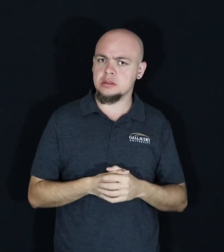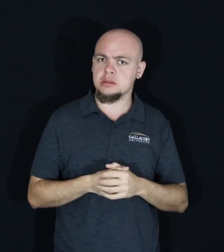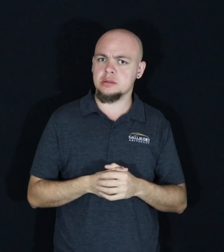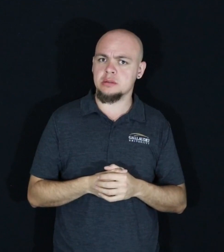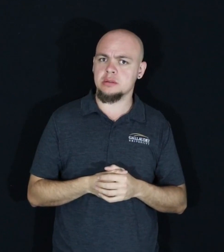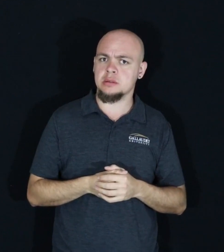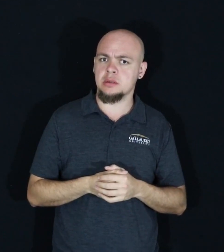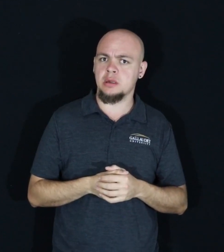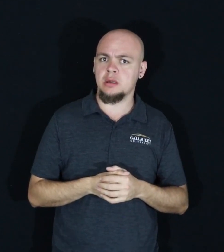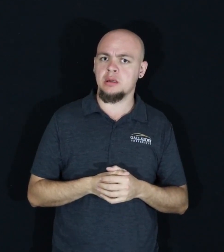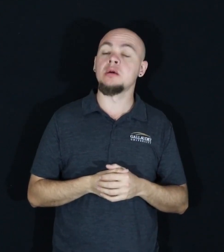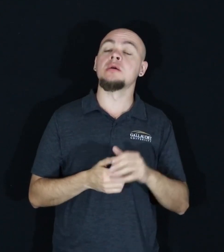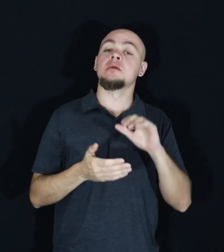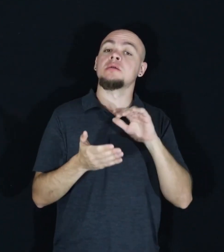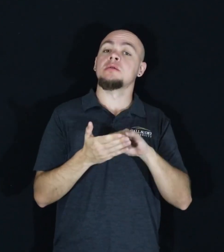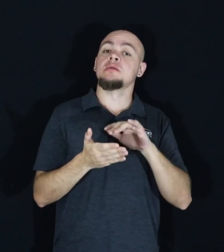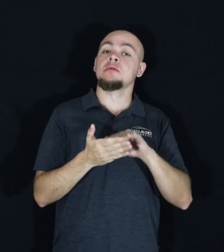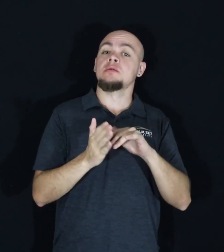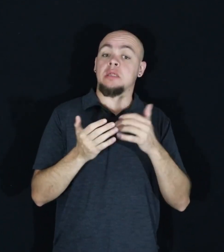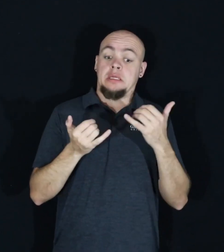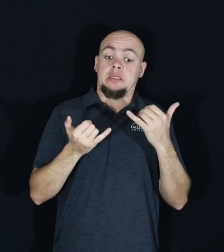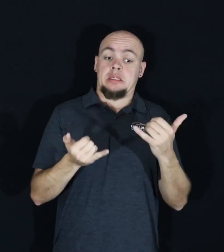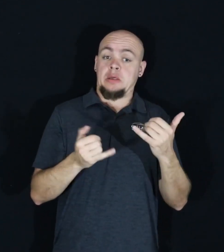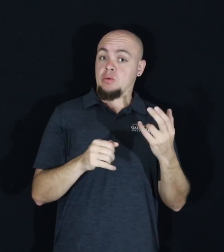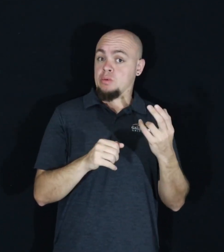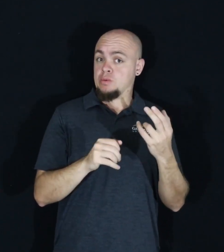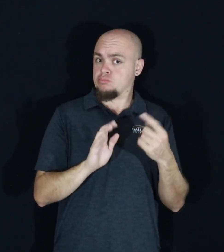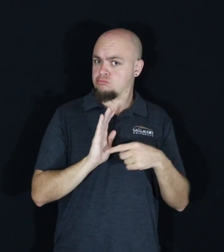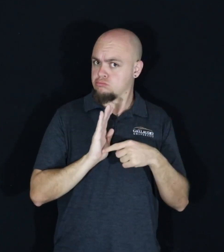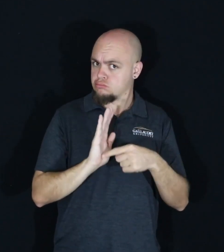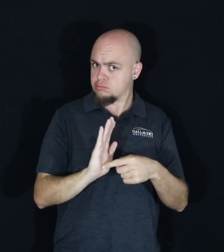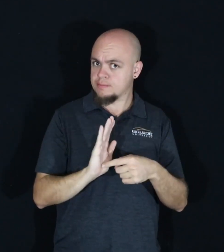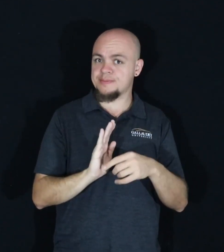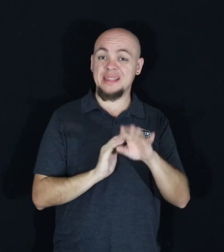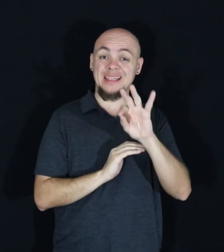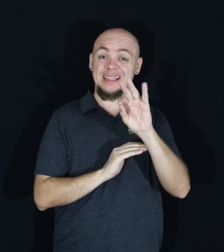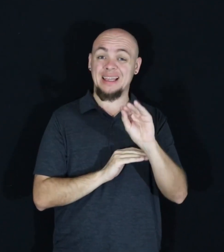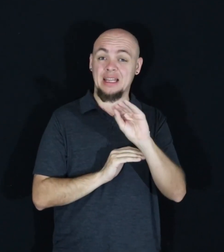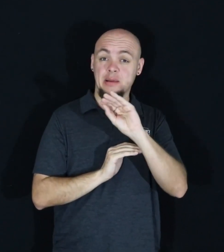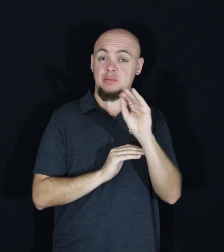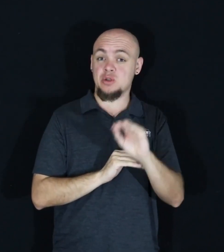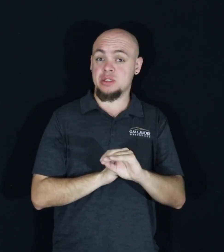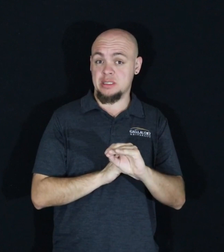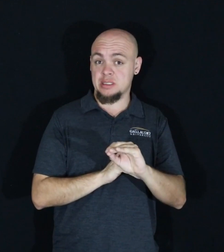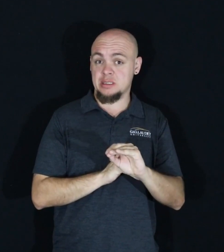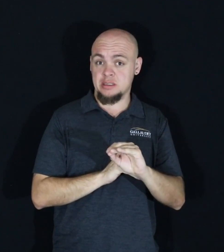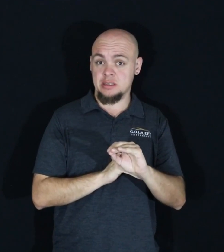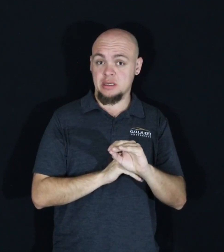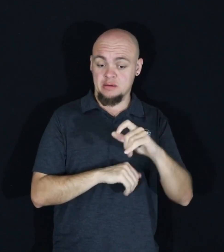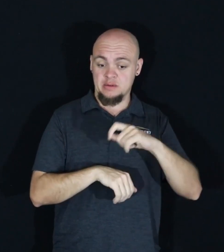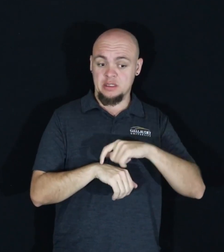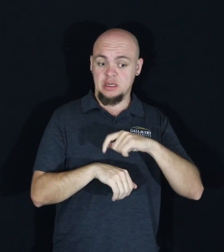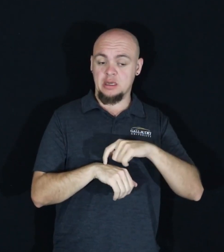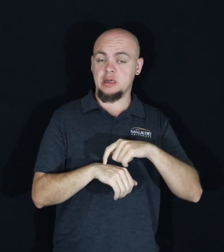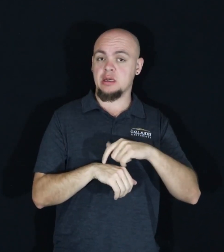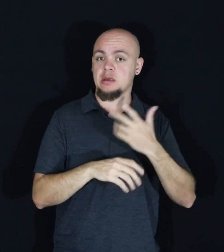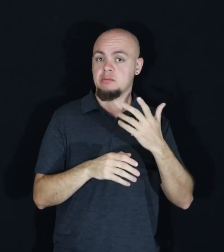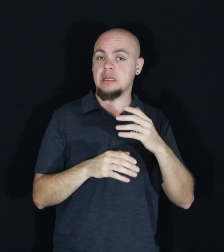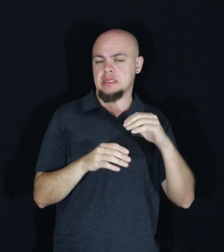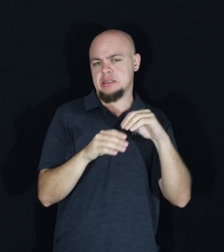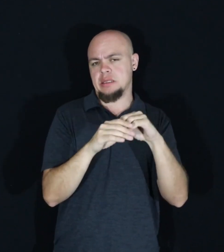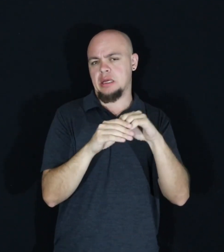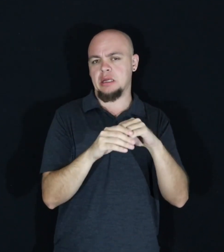So studies now show that we spend more than 90% of our time in an indoor environment, be it at